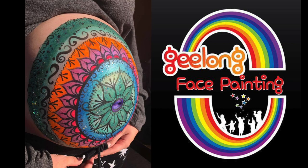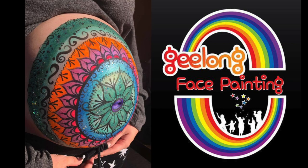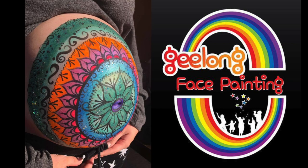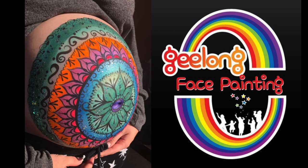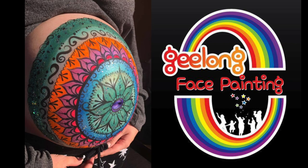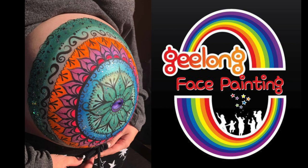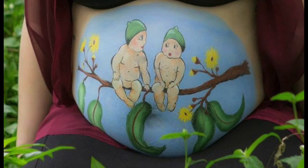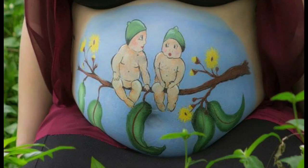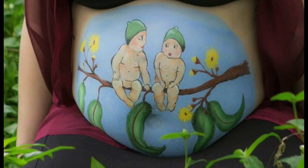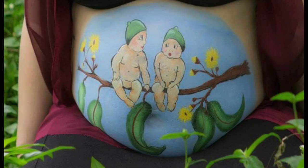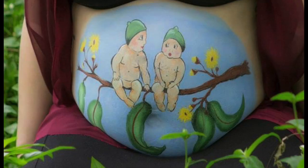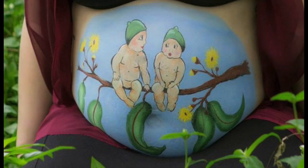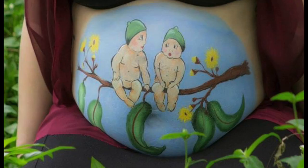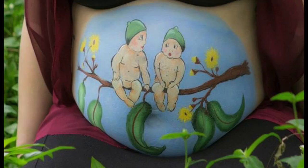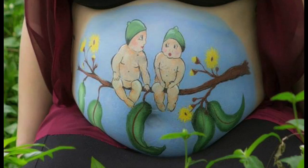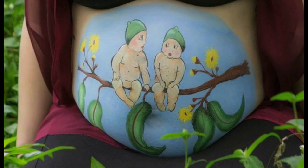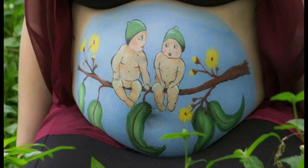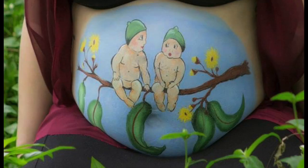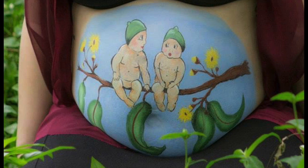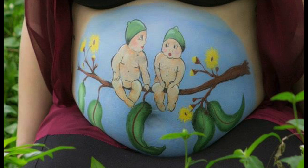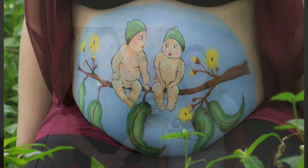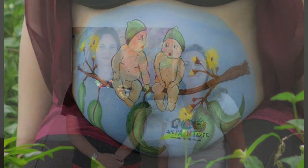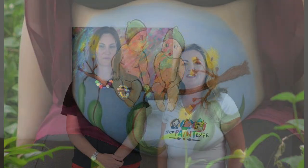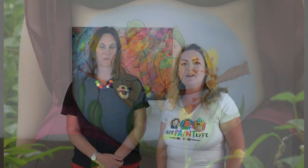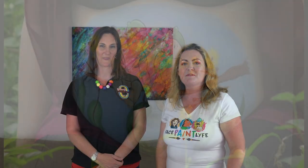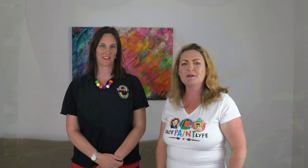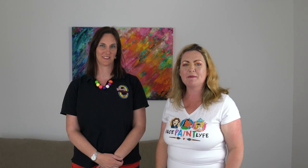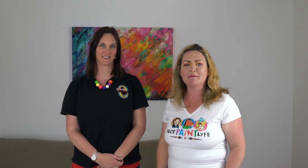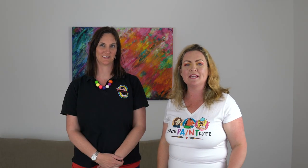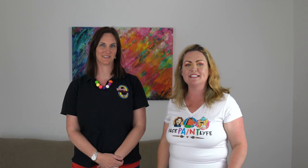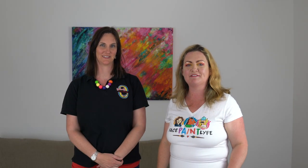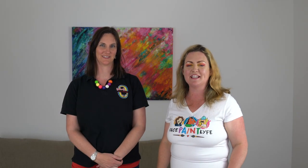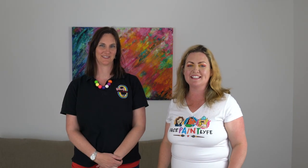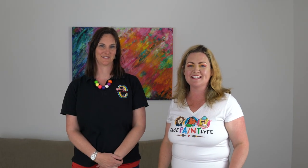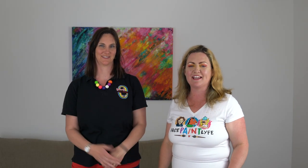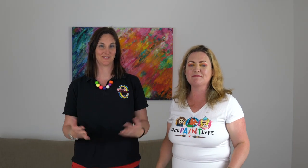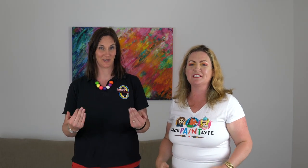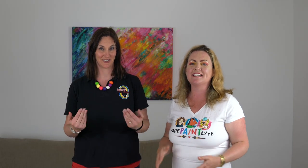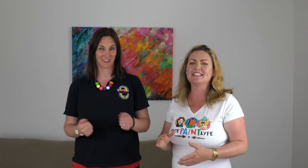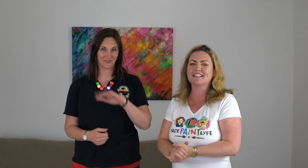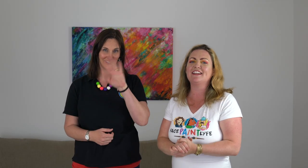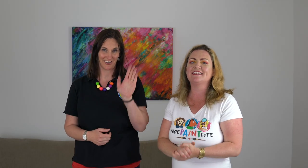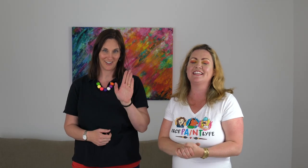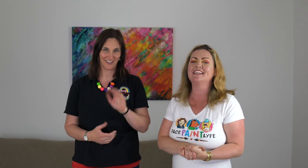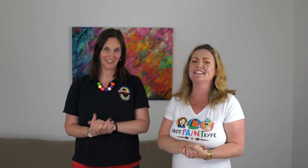Auslan. Joining in, we'd love it when everyone can. Welcome back, painty friends. I'm really excited that you're here